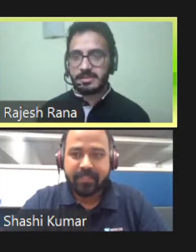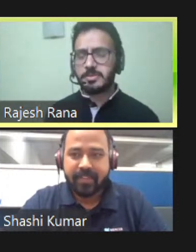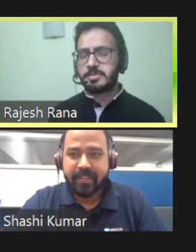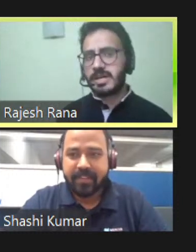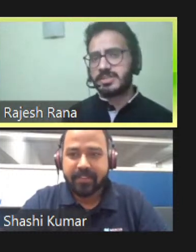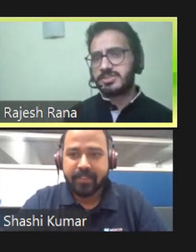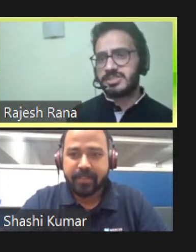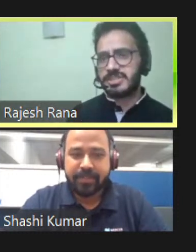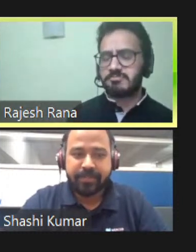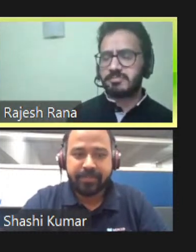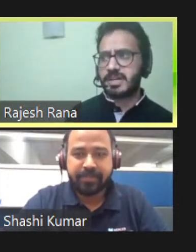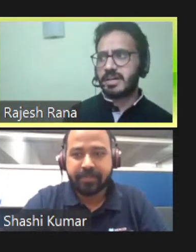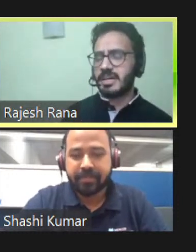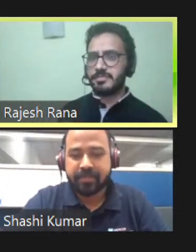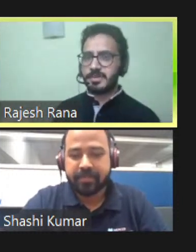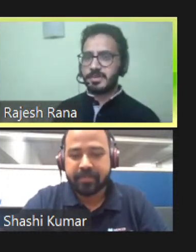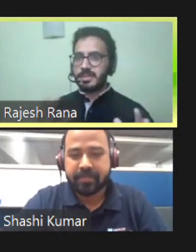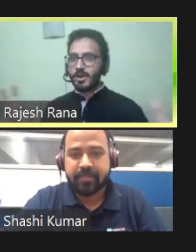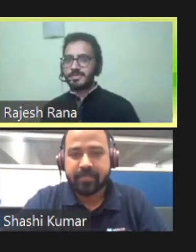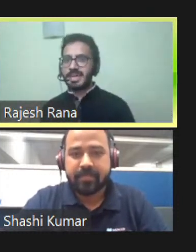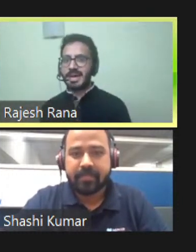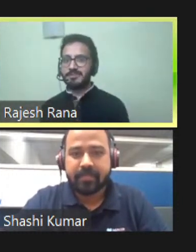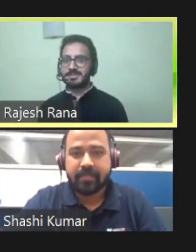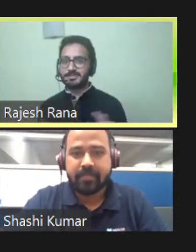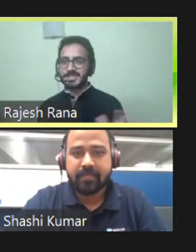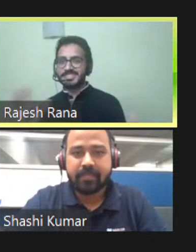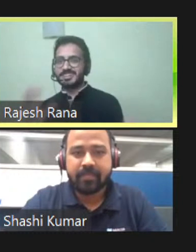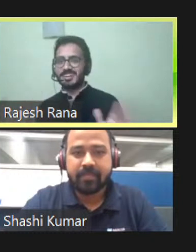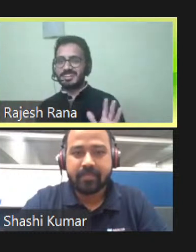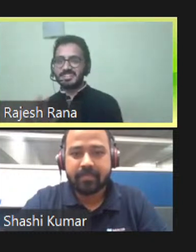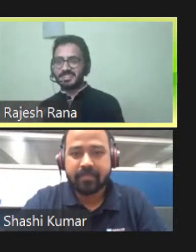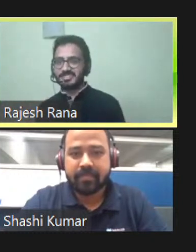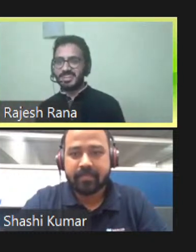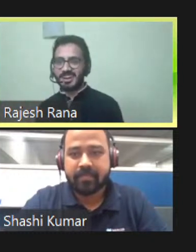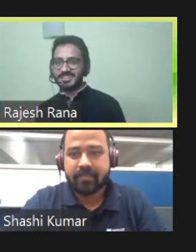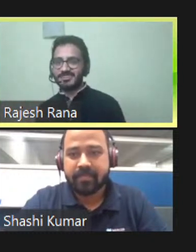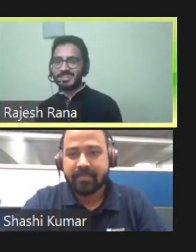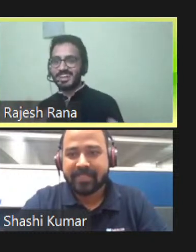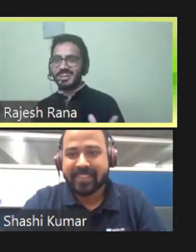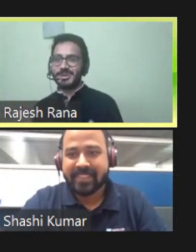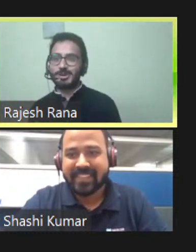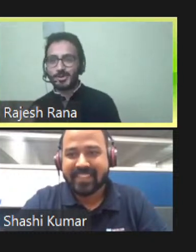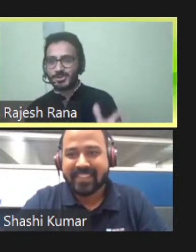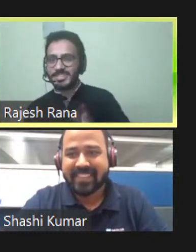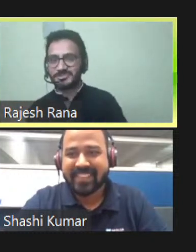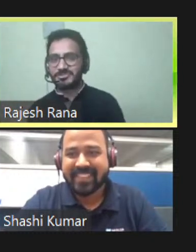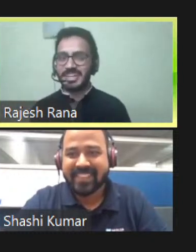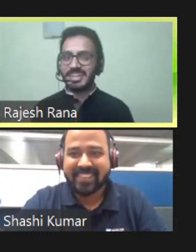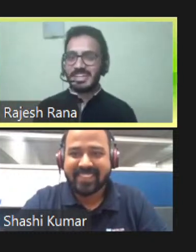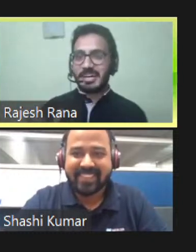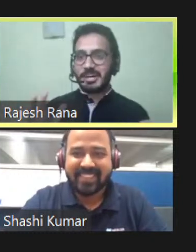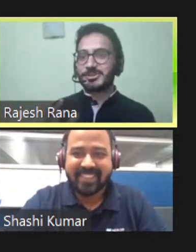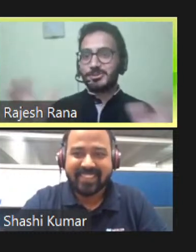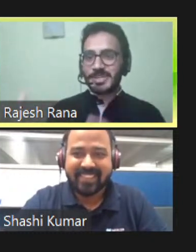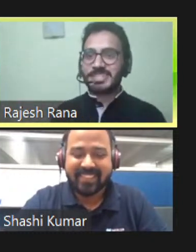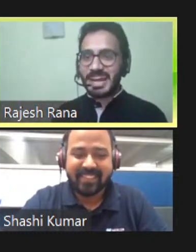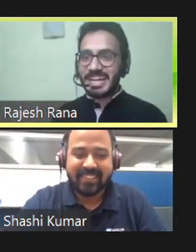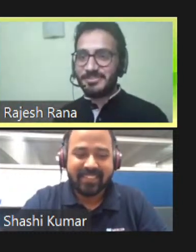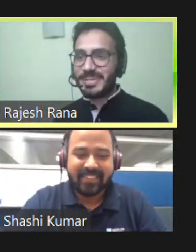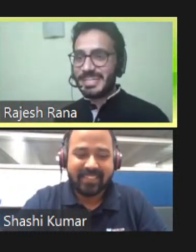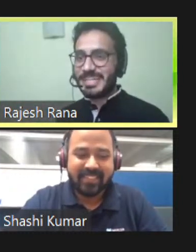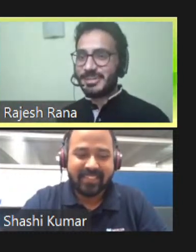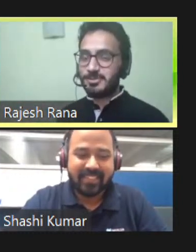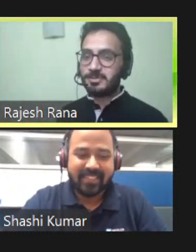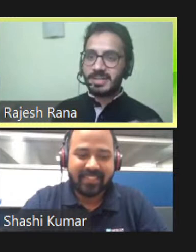Right, right. So, Shashi, if now we have something jargon or gala round about the history, through which